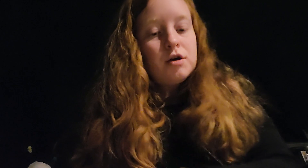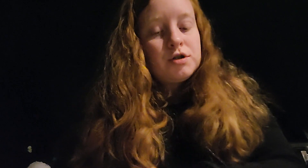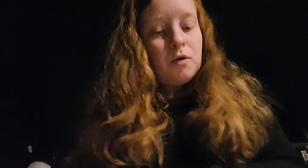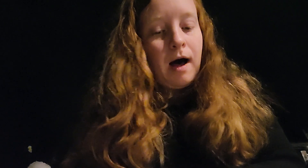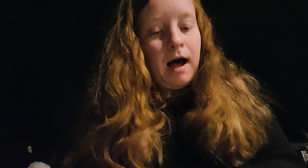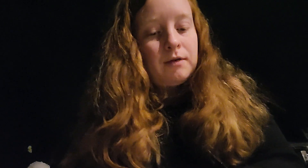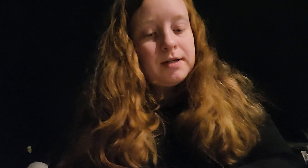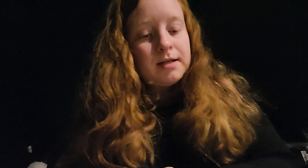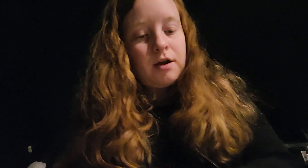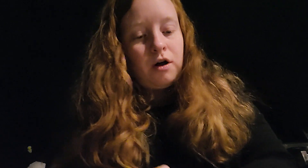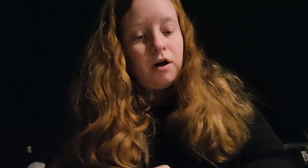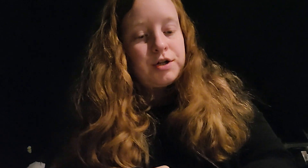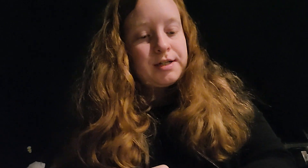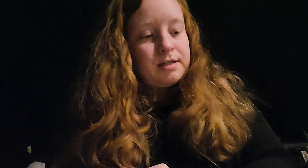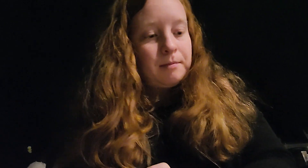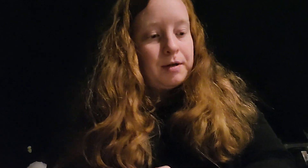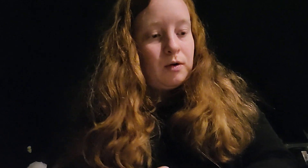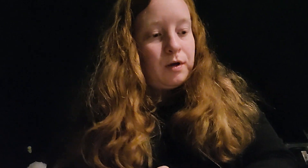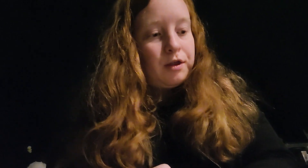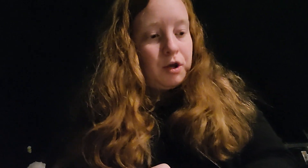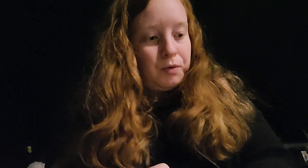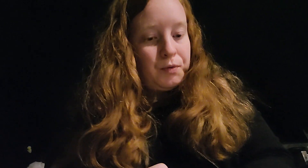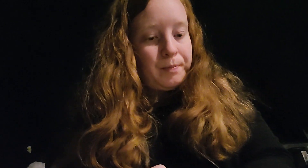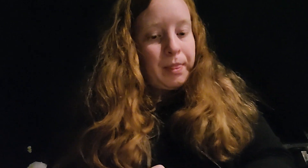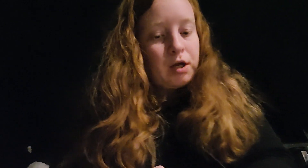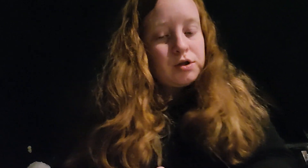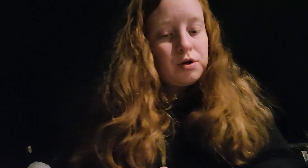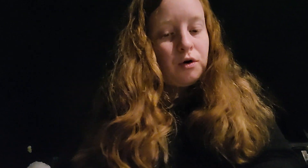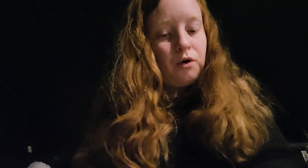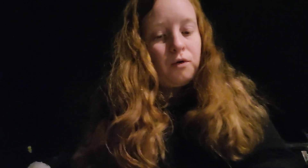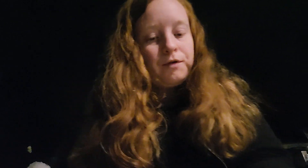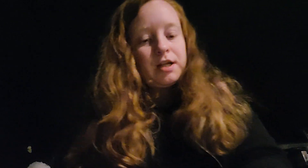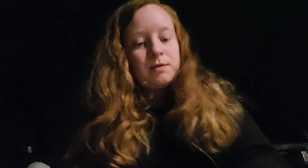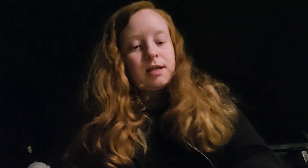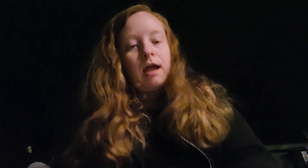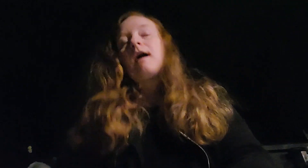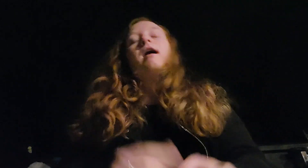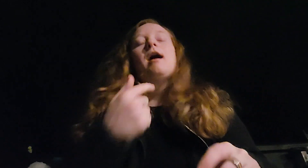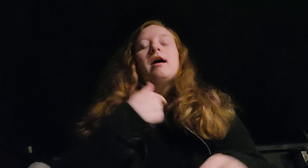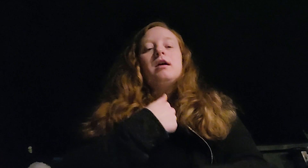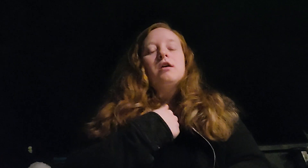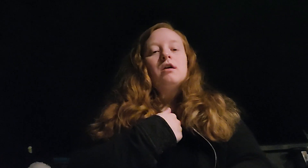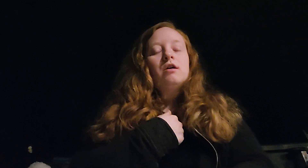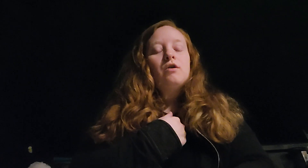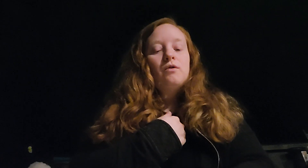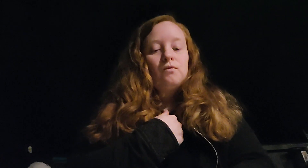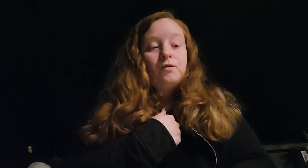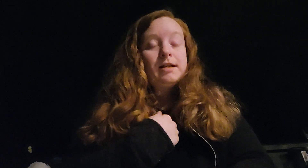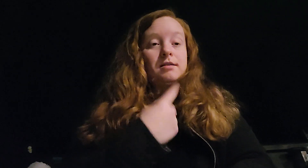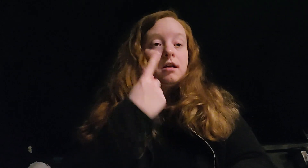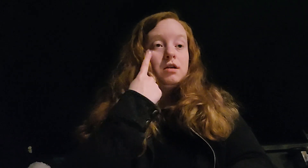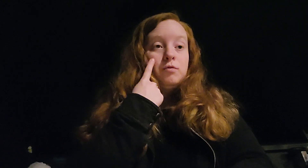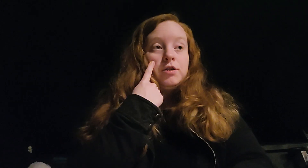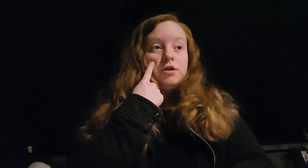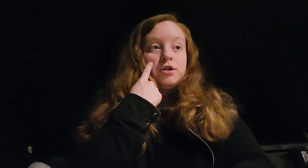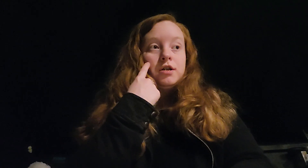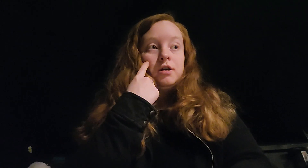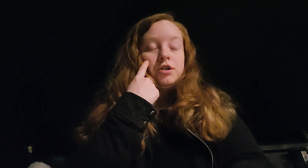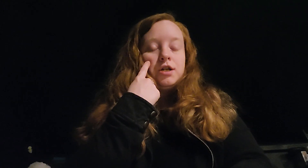So I risk it all just to be with you. So for this, we're saying I risk. You point to your cheek